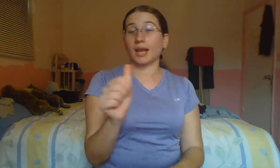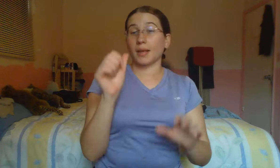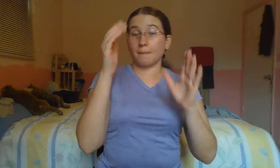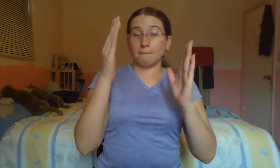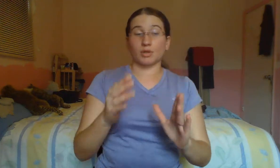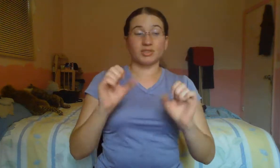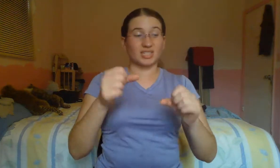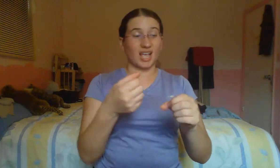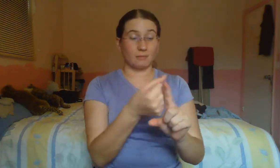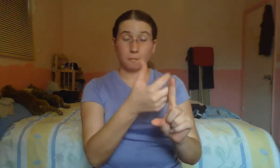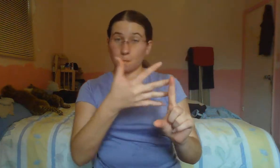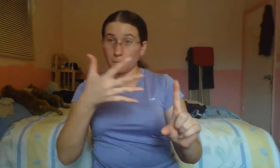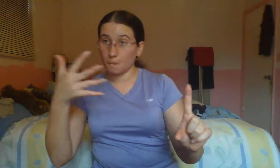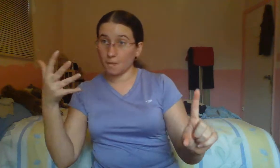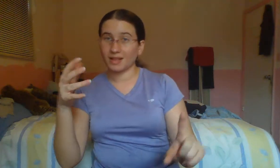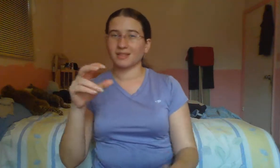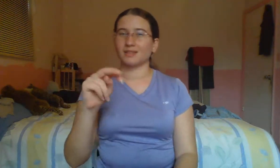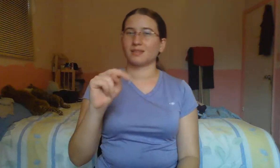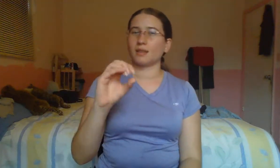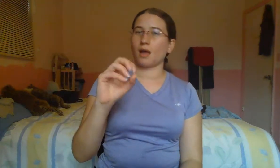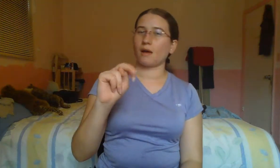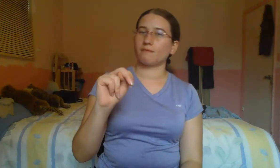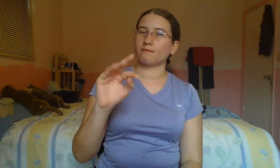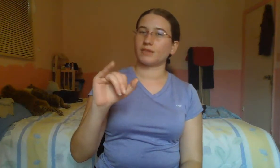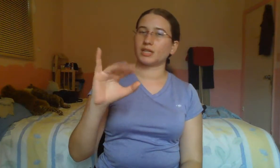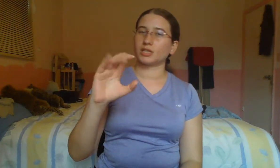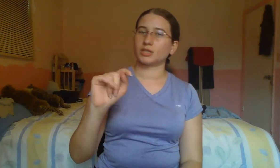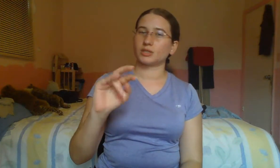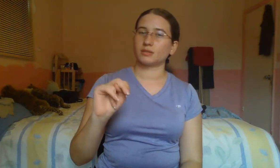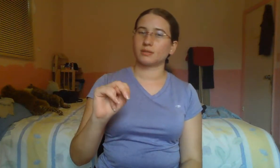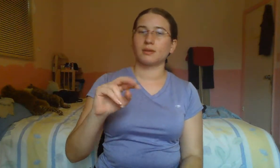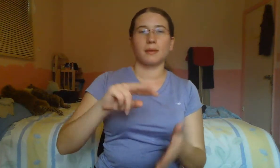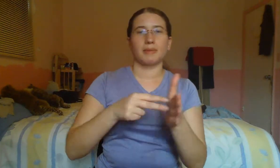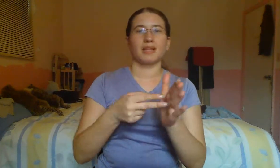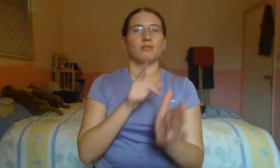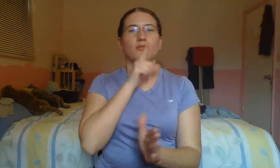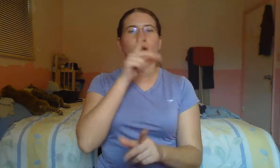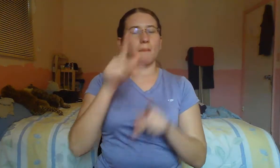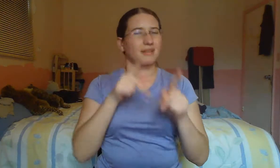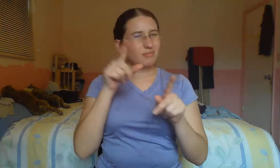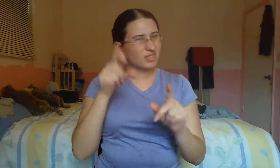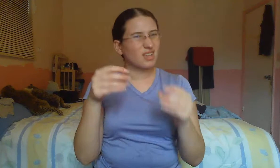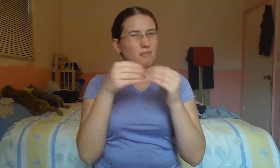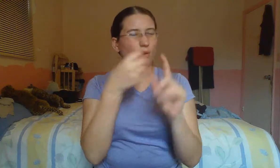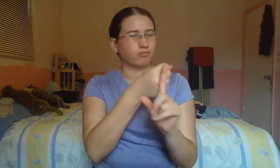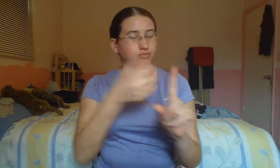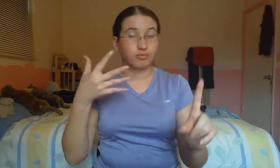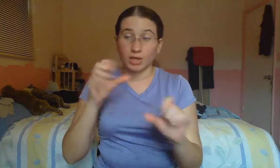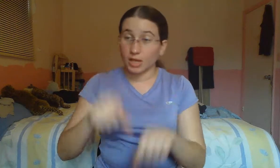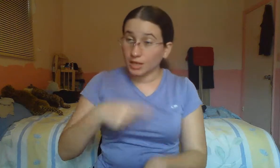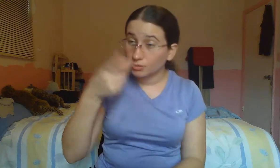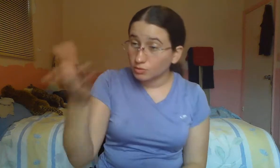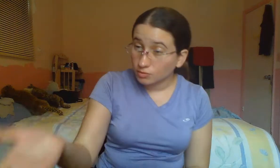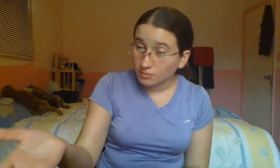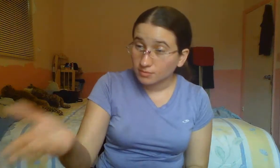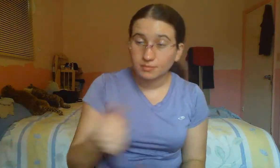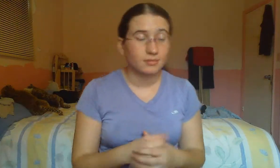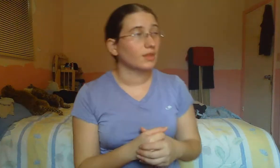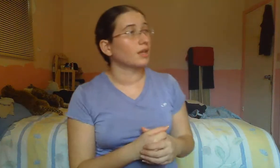to say? Nonfiction has real people, but it has more than that. Who can elaborate on that for me? Can you elaborate? Facts about it. Perfect. It